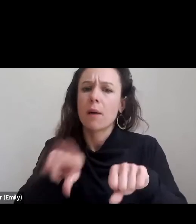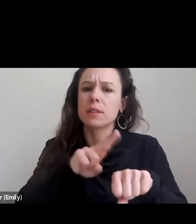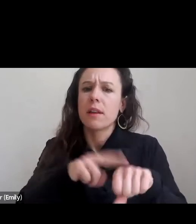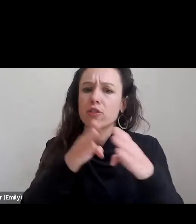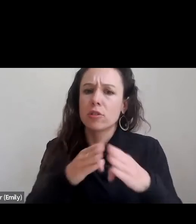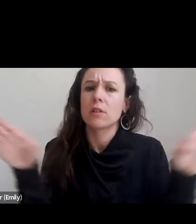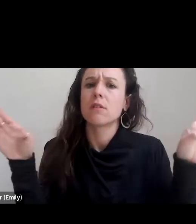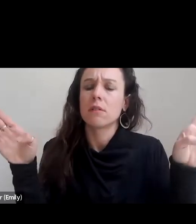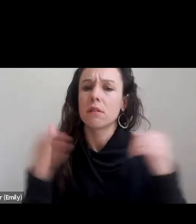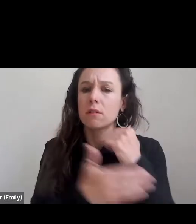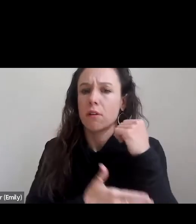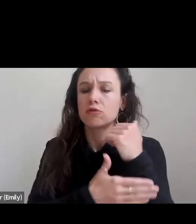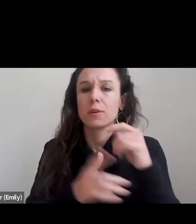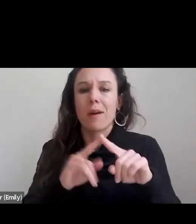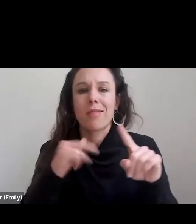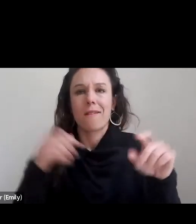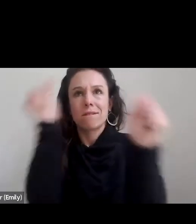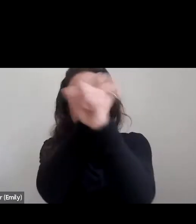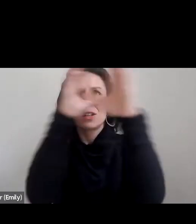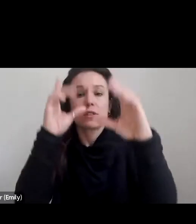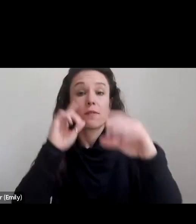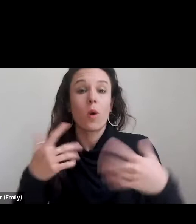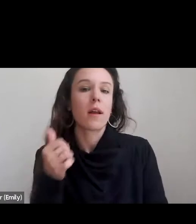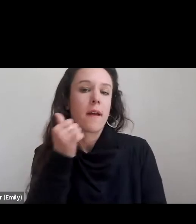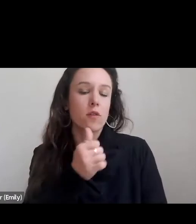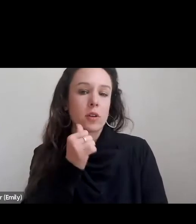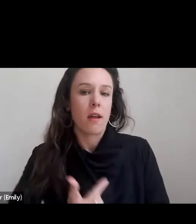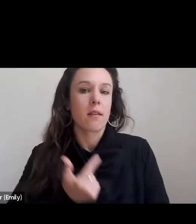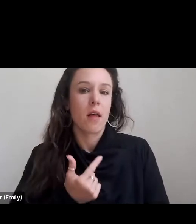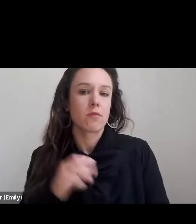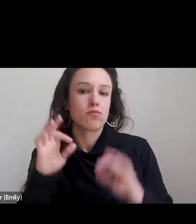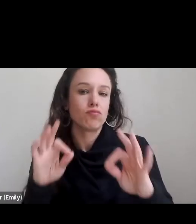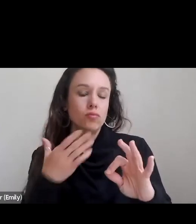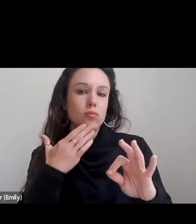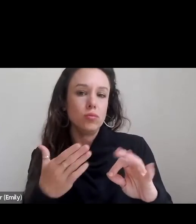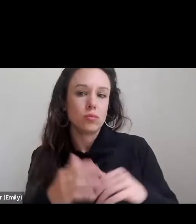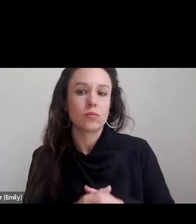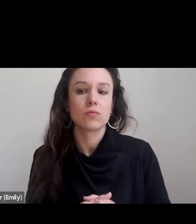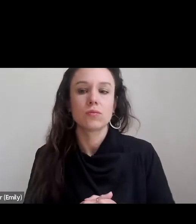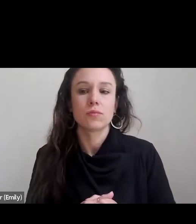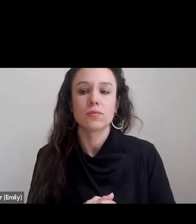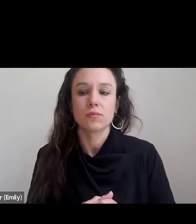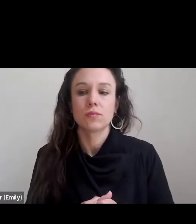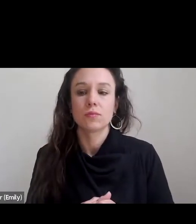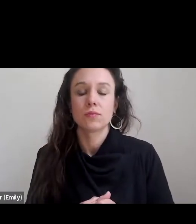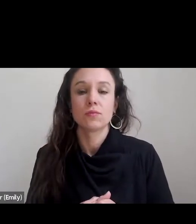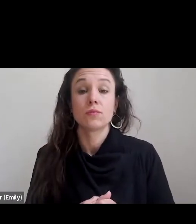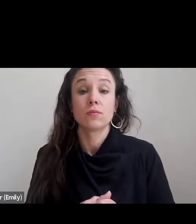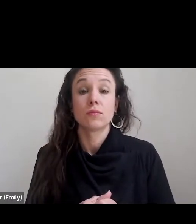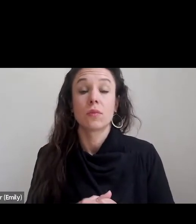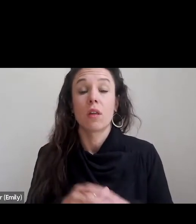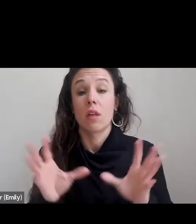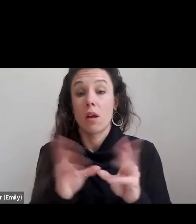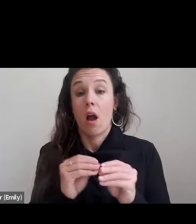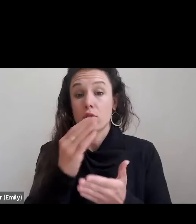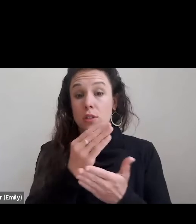is getting that vision of a good everyday life. So when I looked at the conference agenda, I'm not going to